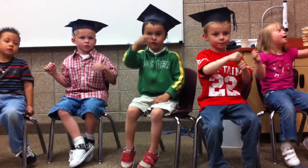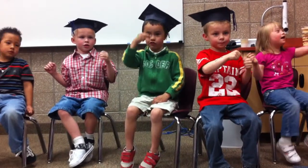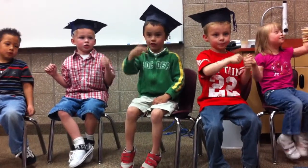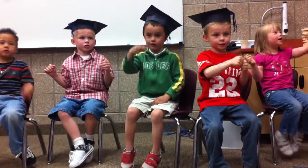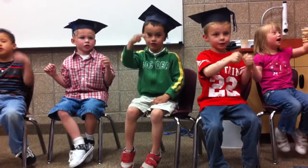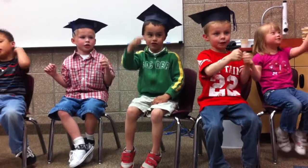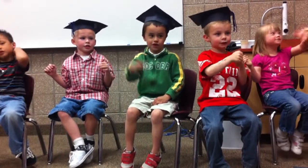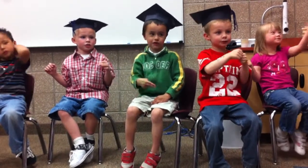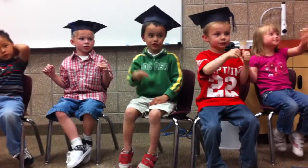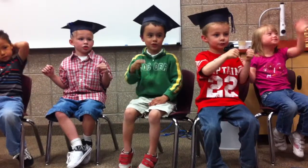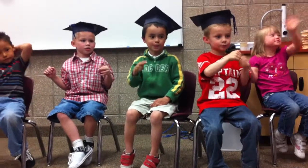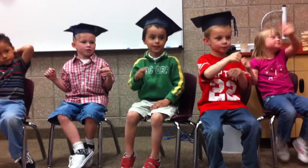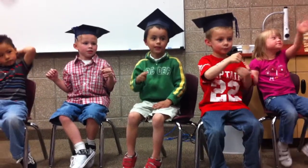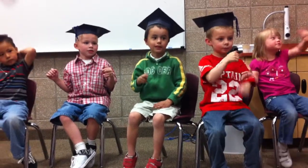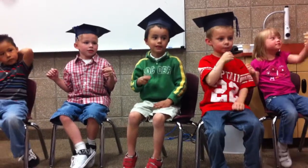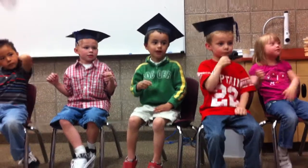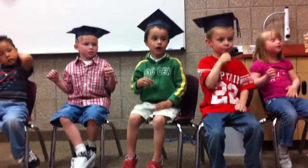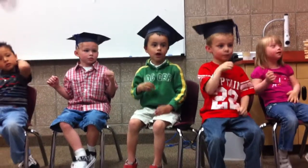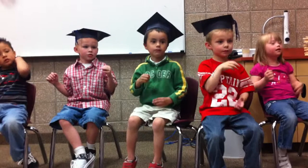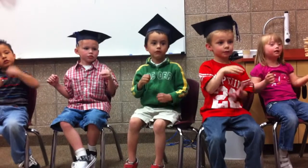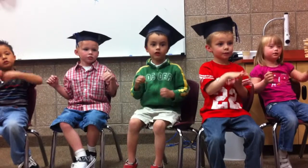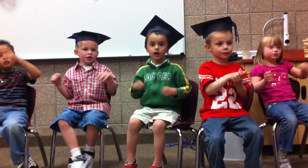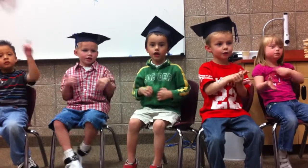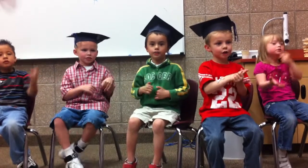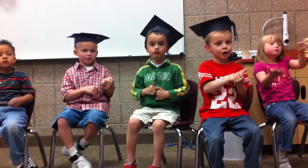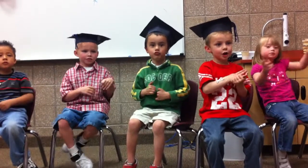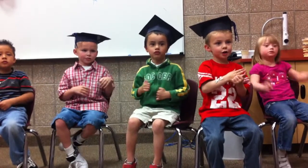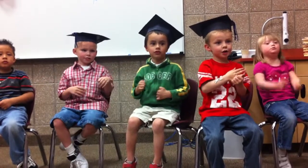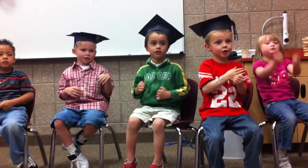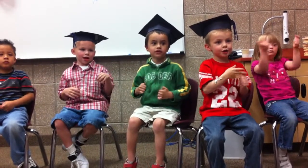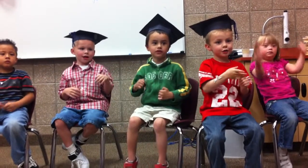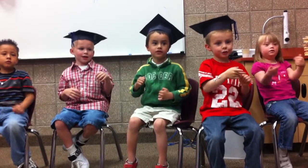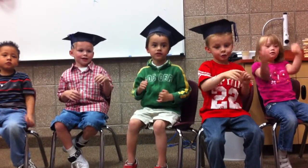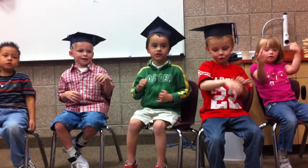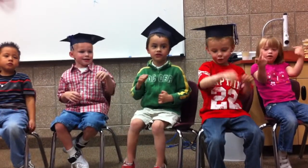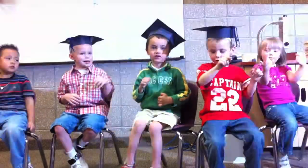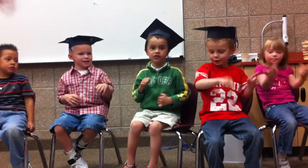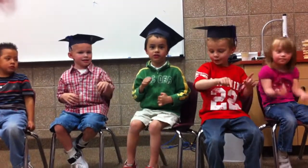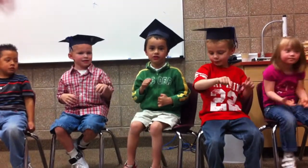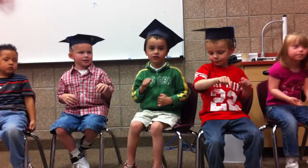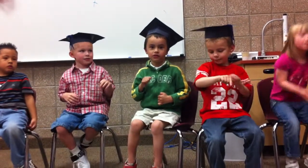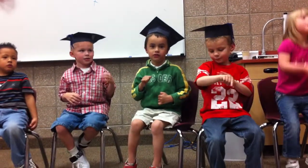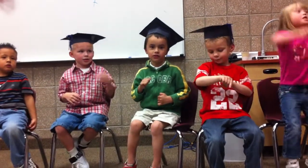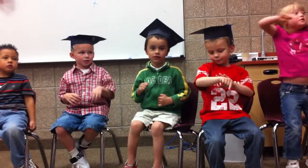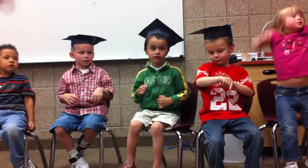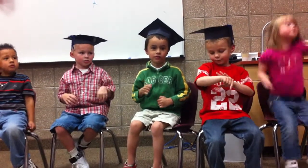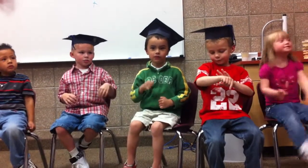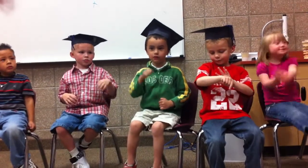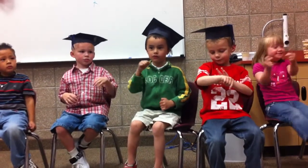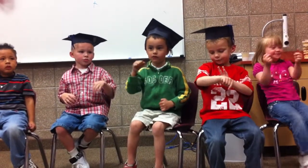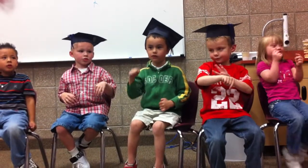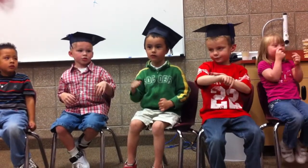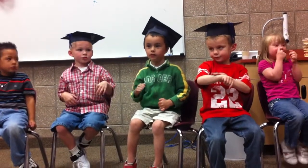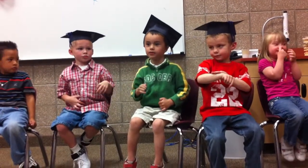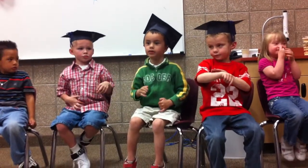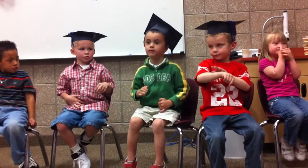h-h-h. Igloo, igloo, i-i-i. Igloo, igloo,